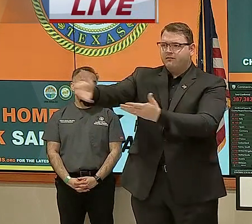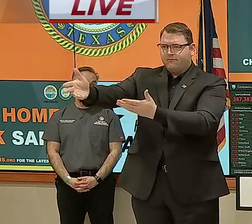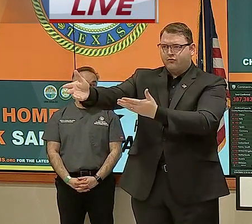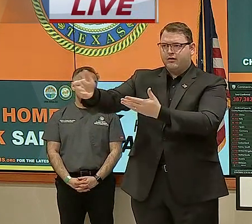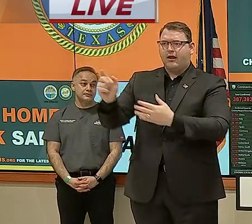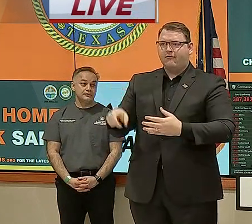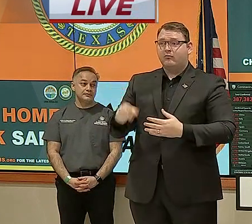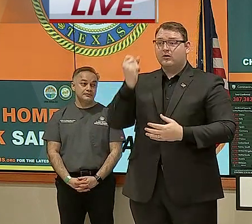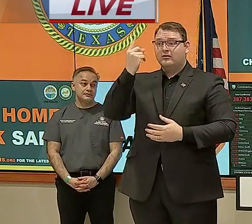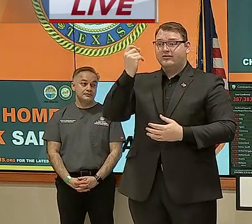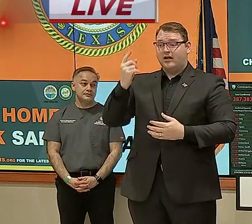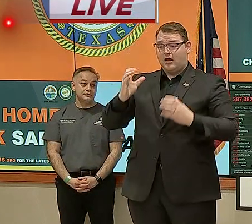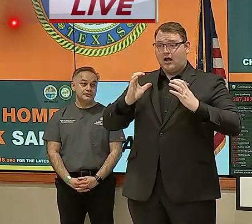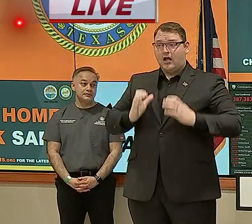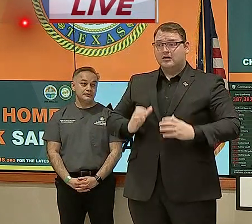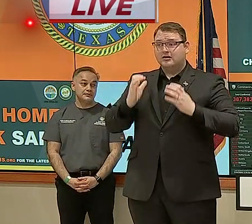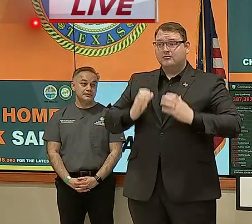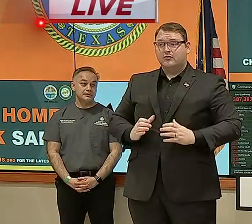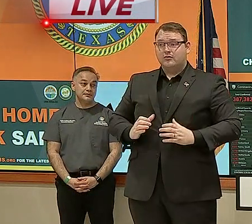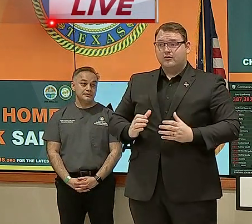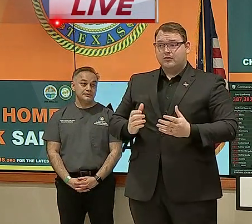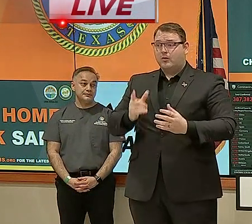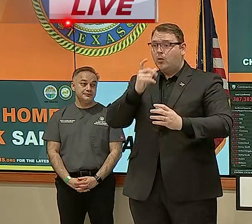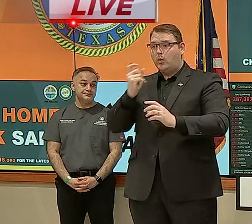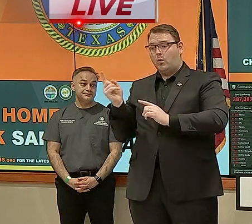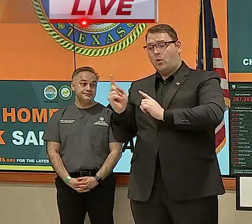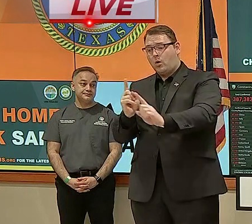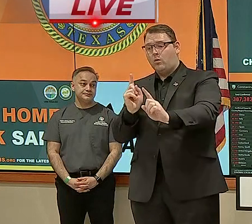6 feet from each other.